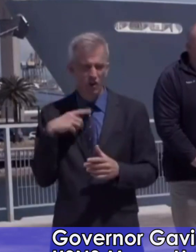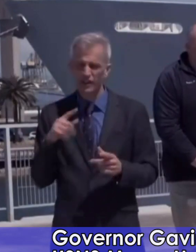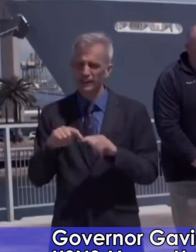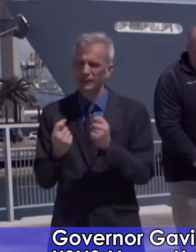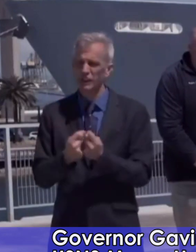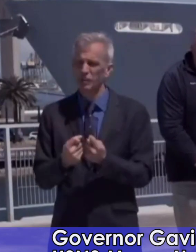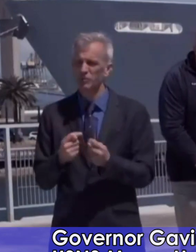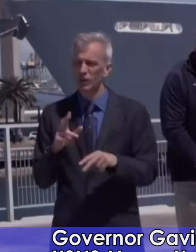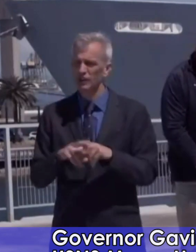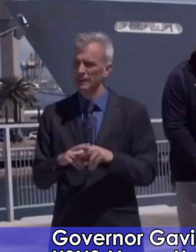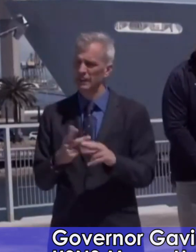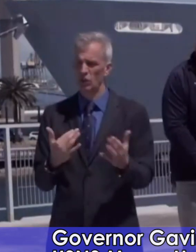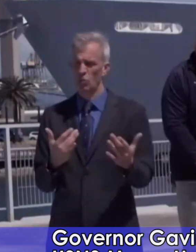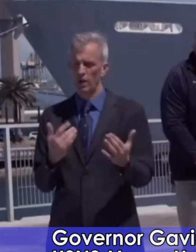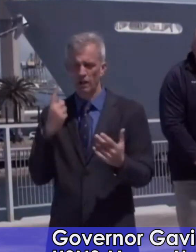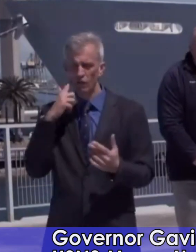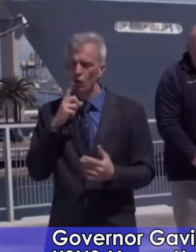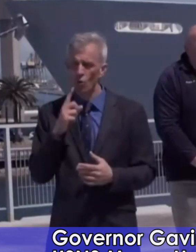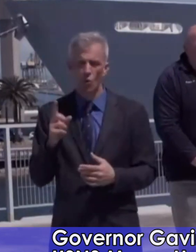I'll ask the director.